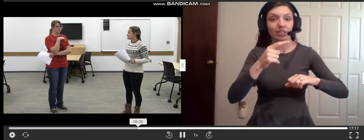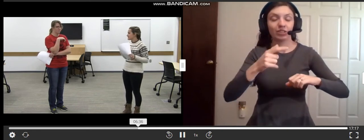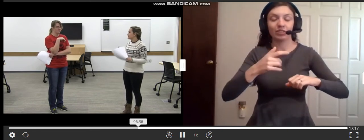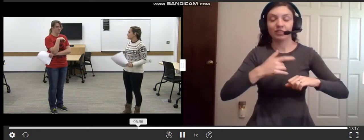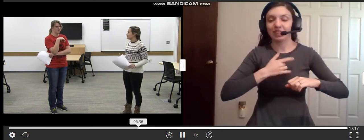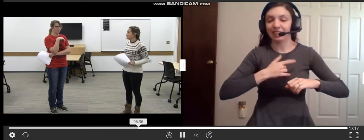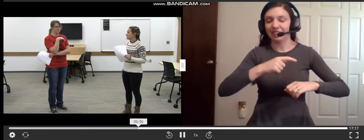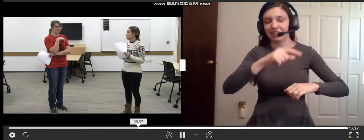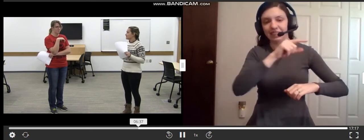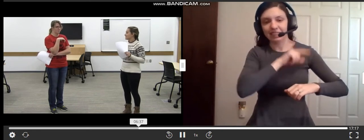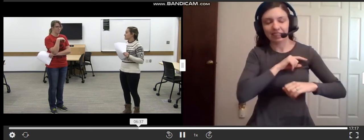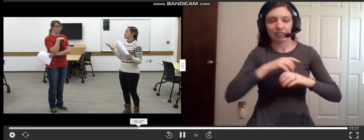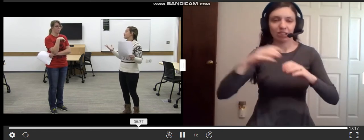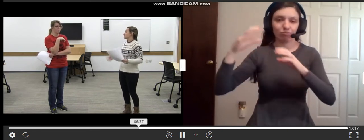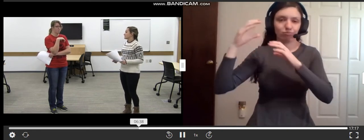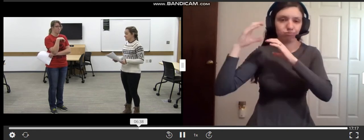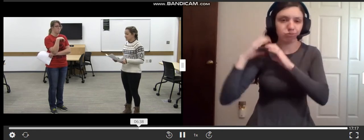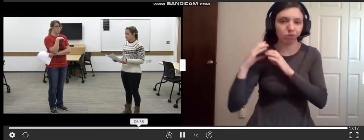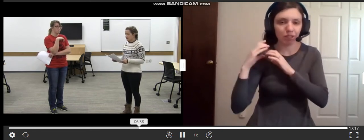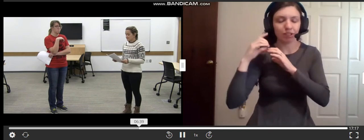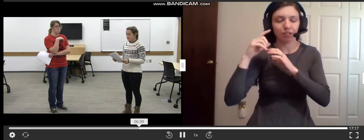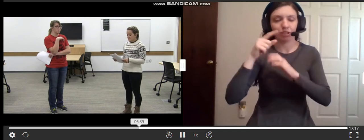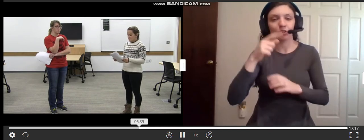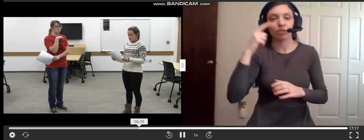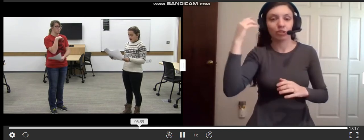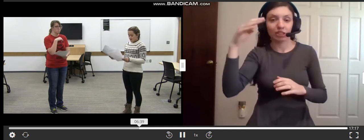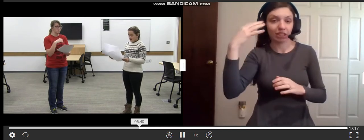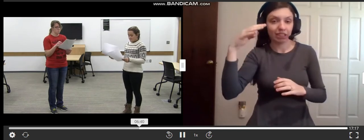guilt that you've gone completely insane.